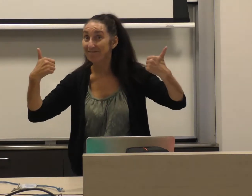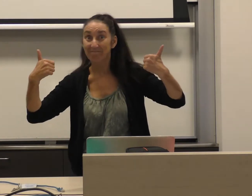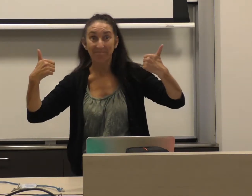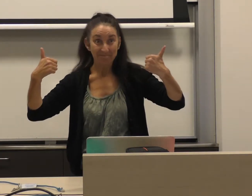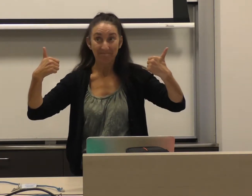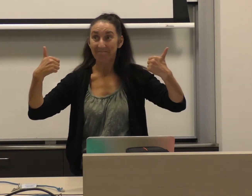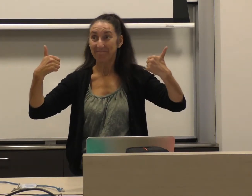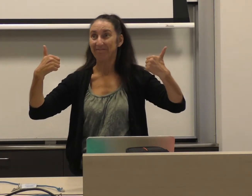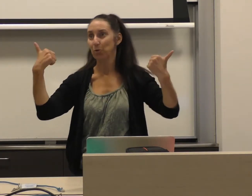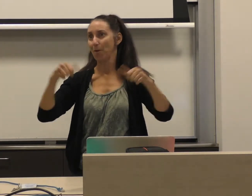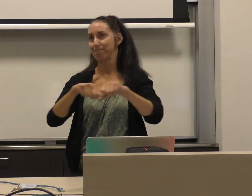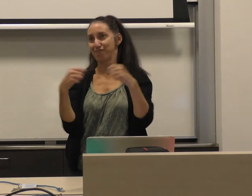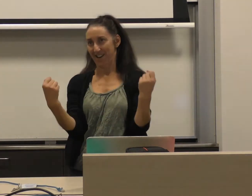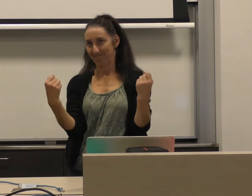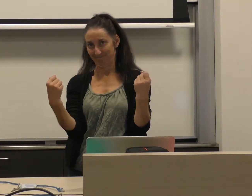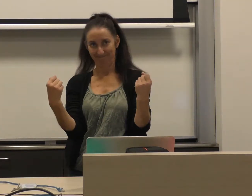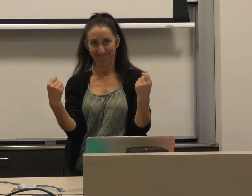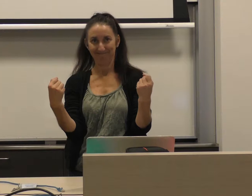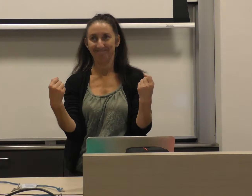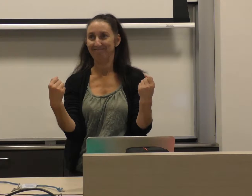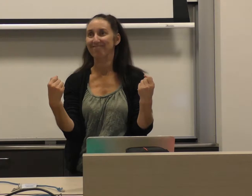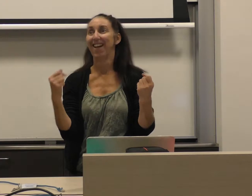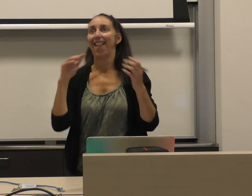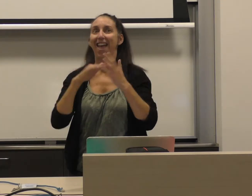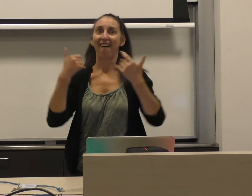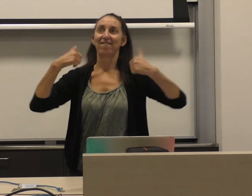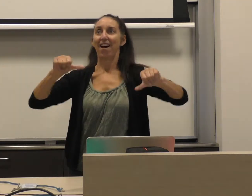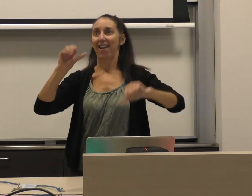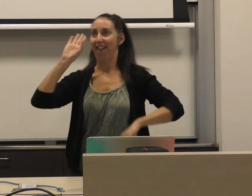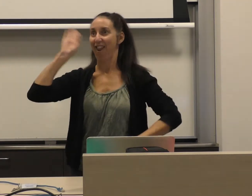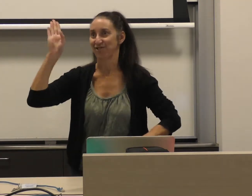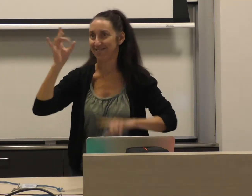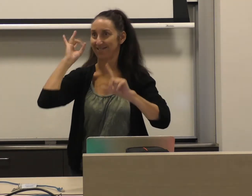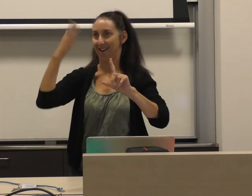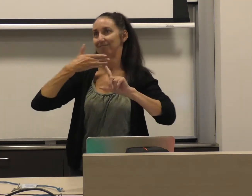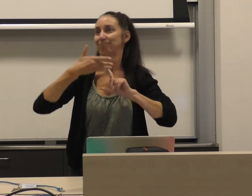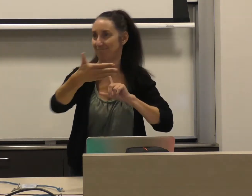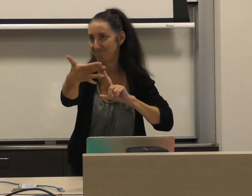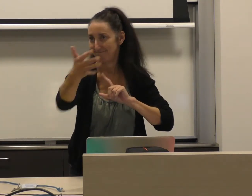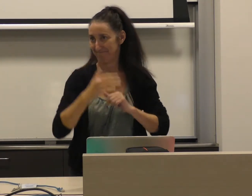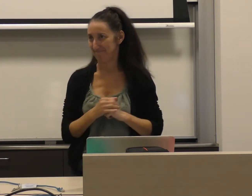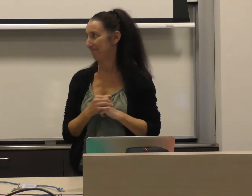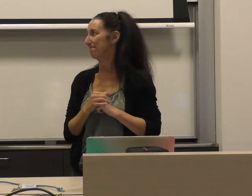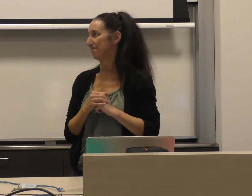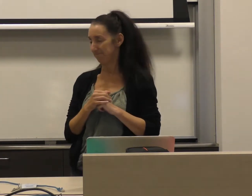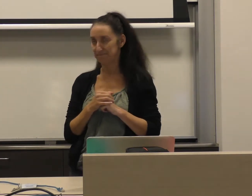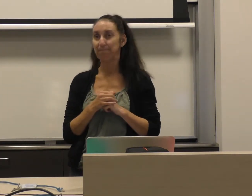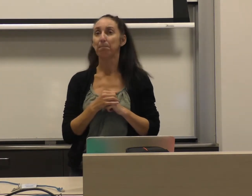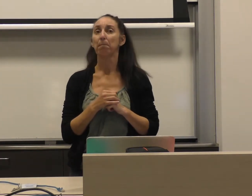and enjoyed your holidays over the Easter break. It's probably been a good break for you. Finally, we get a lecture back for term 2.